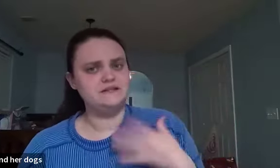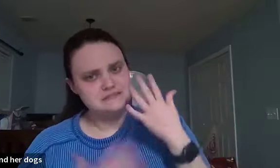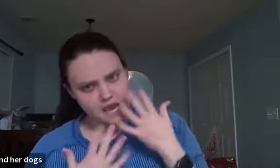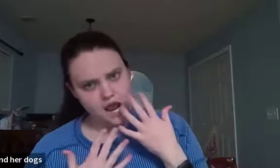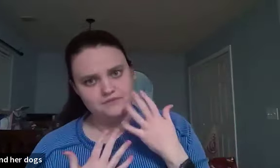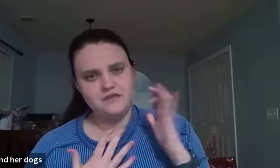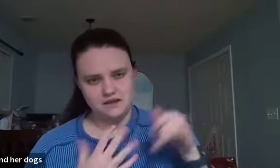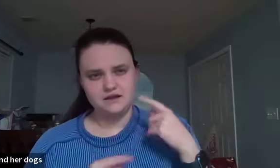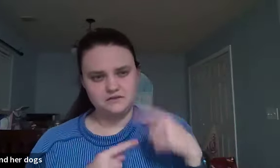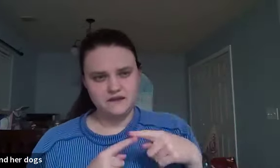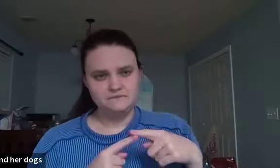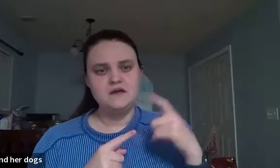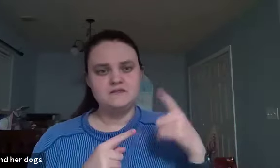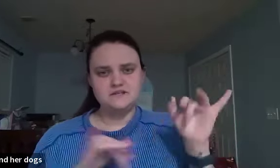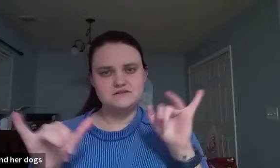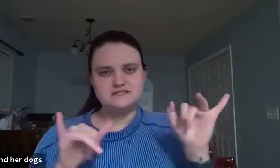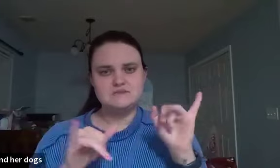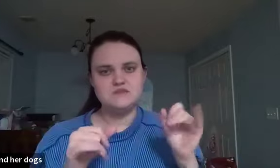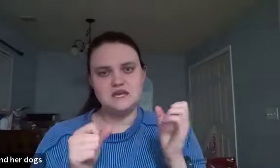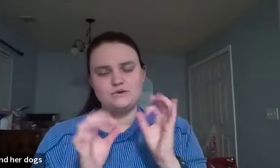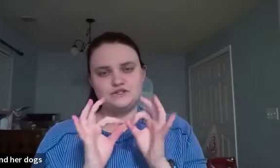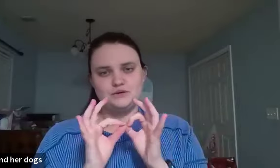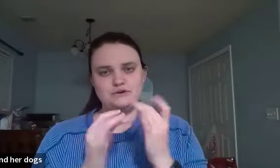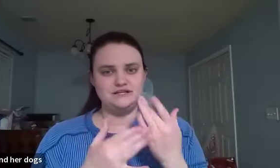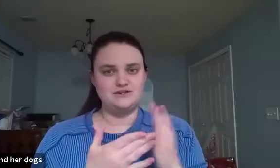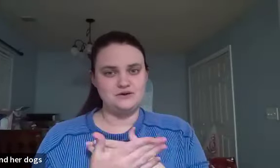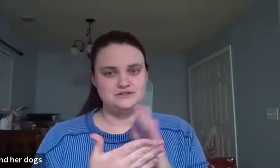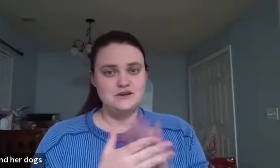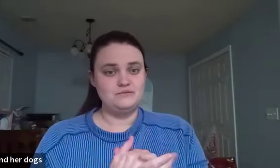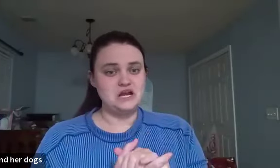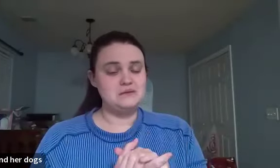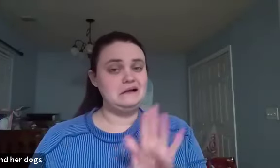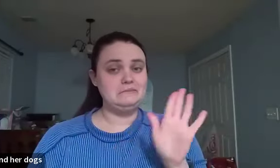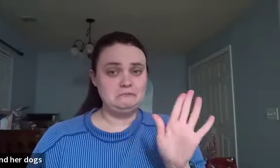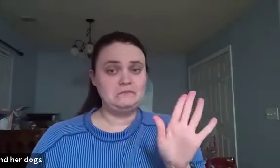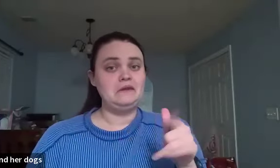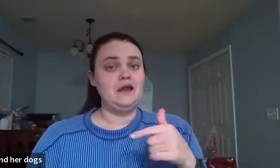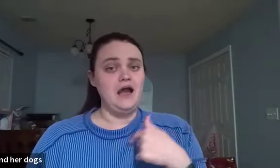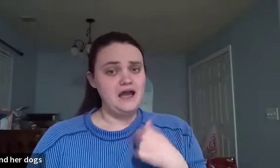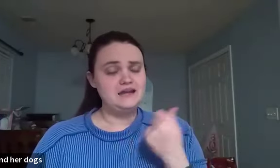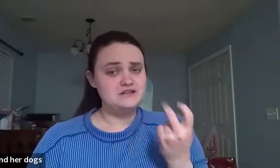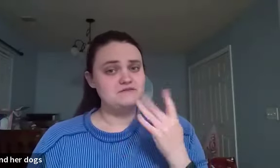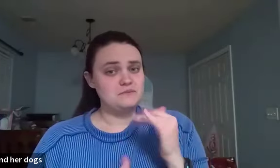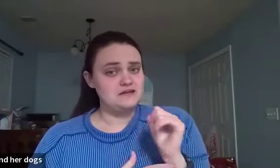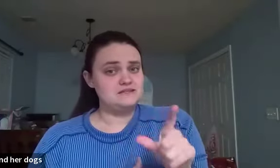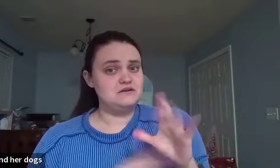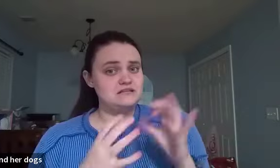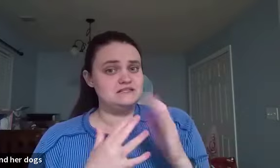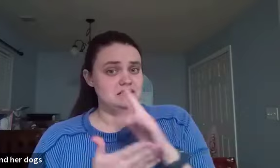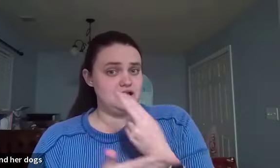feeling sad, that kind of thing. They have to do the same thing with interpreting songs, which I'm like, I had to do that for my ASL classes in